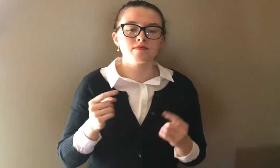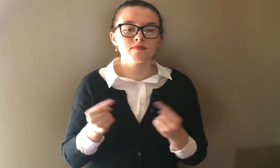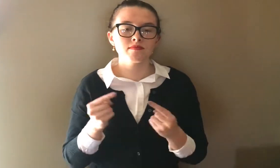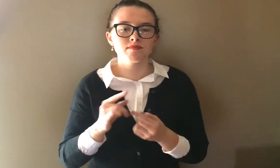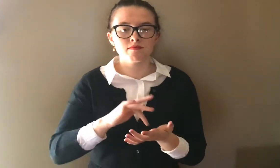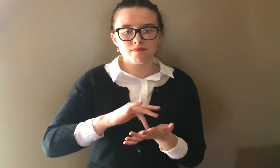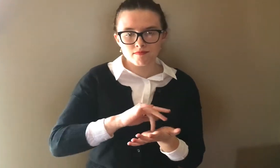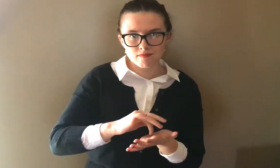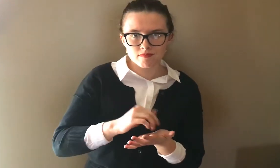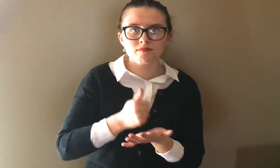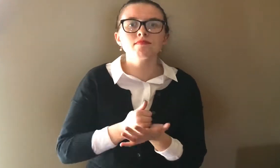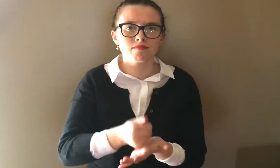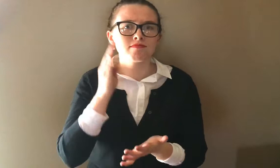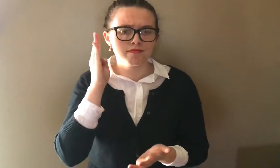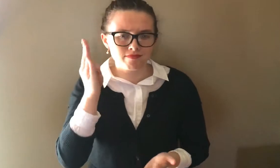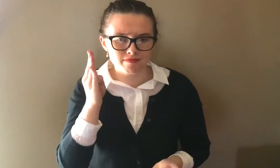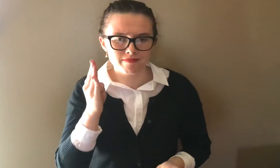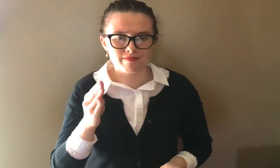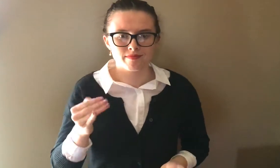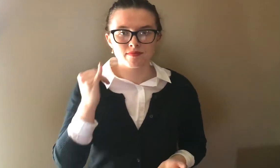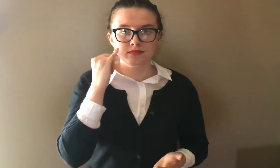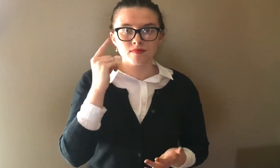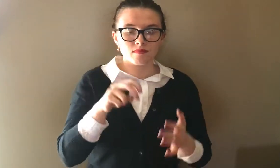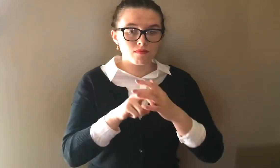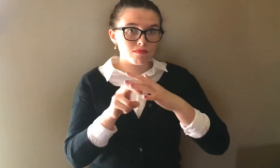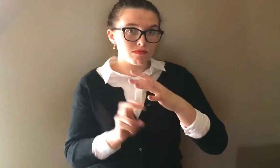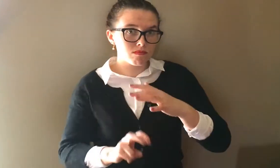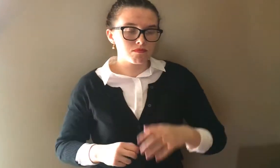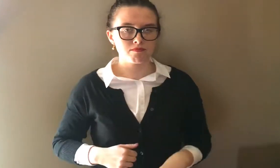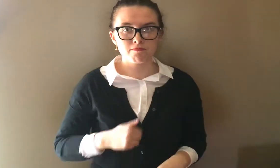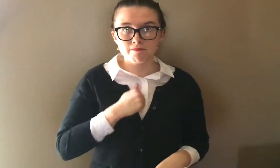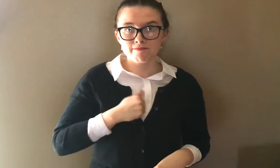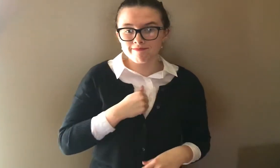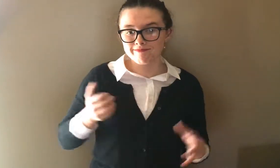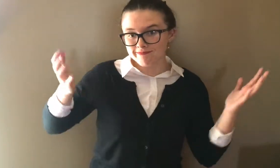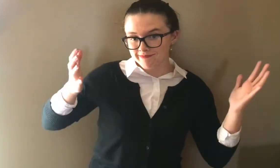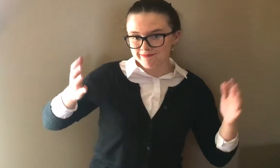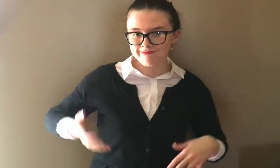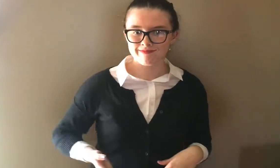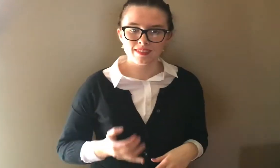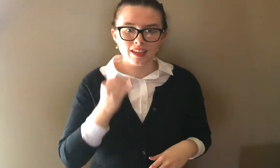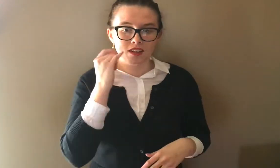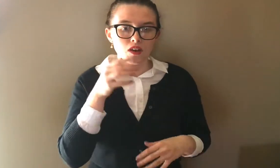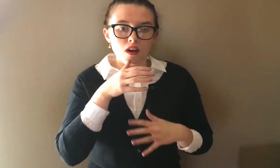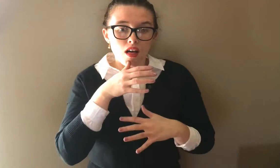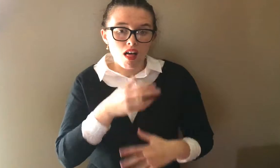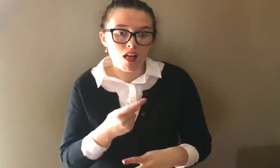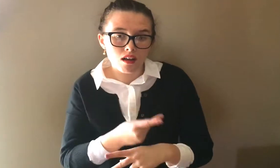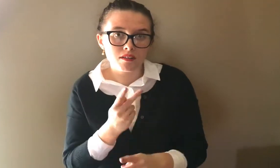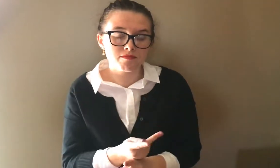Pain medicine will also help your recovery. If you drown, sorry. If you are dissatisfied with